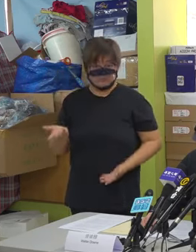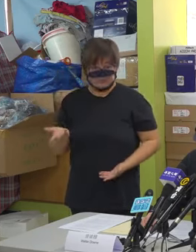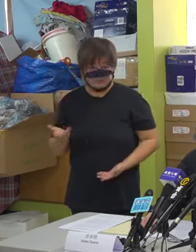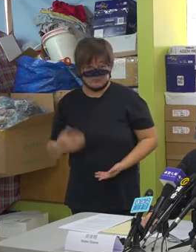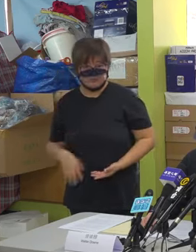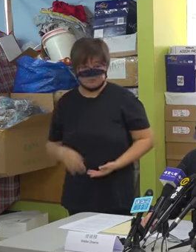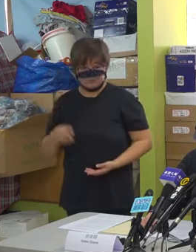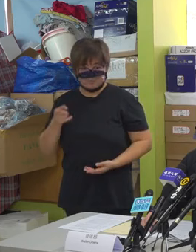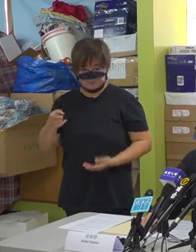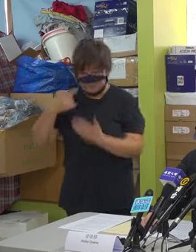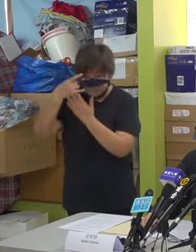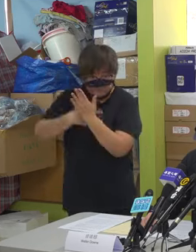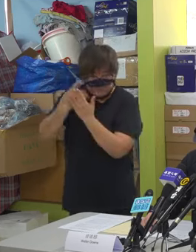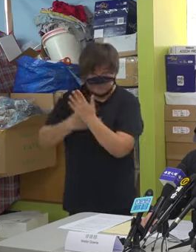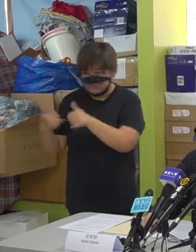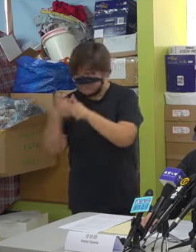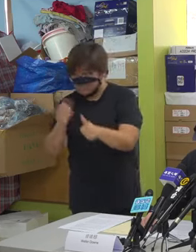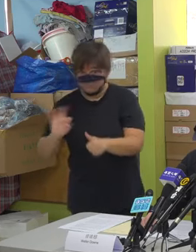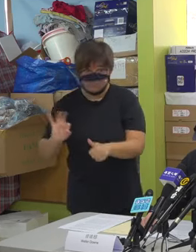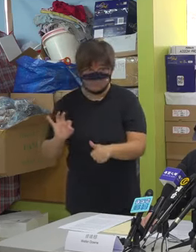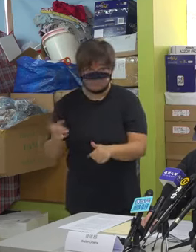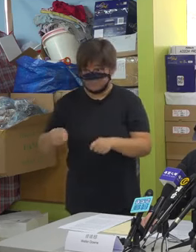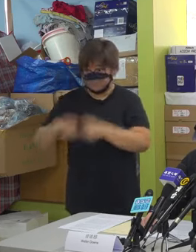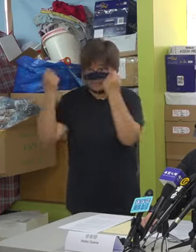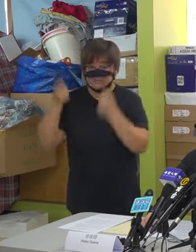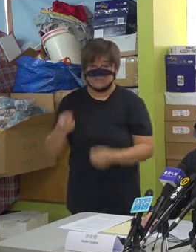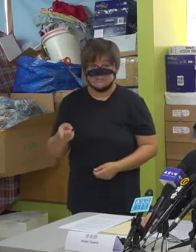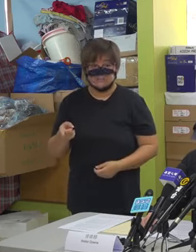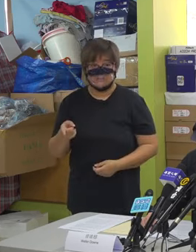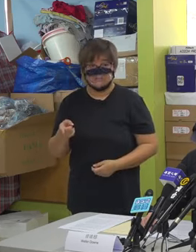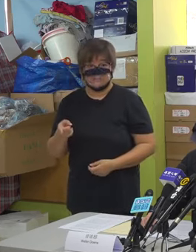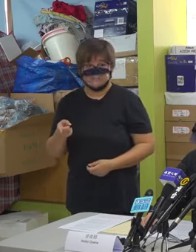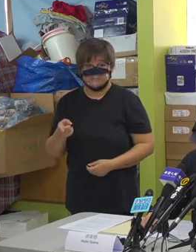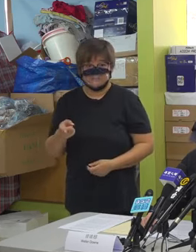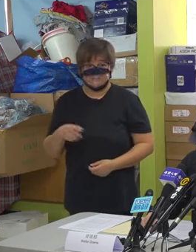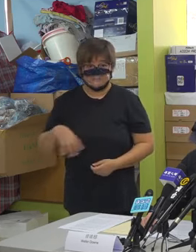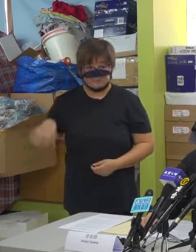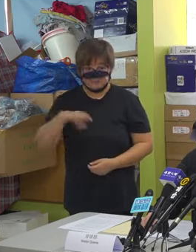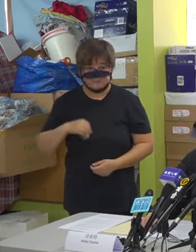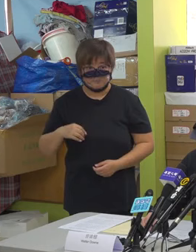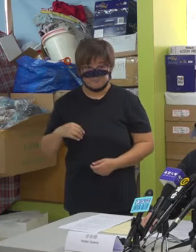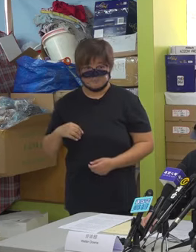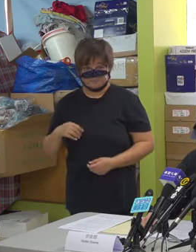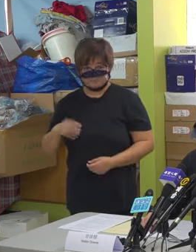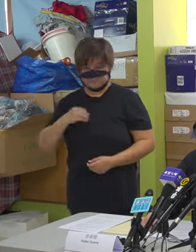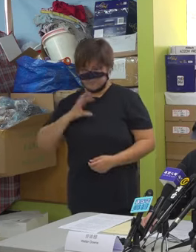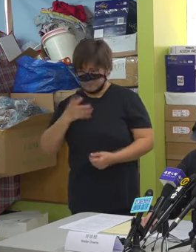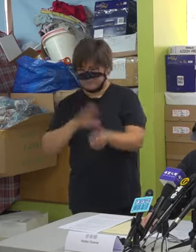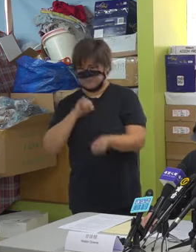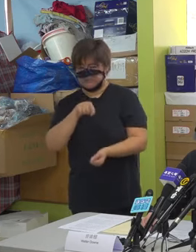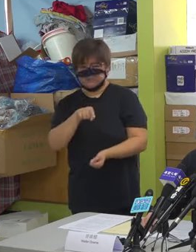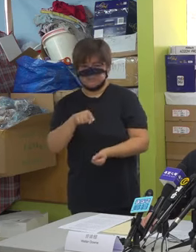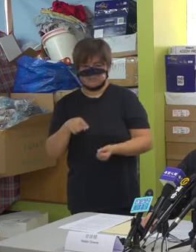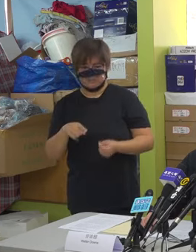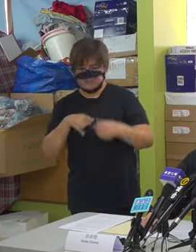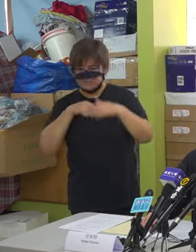conduct, they also demonstrated personal psychological issues, making them all the more dangerous, even at the individual